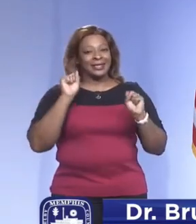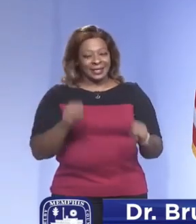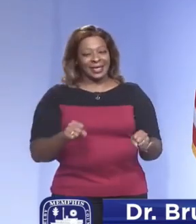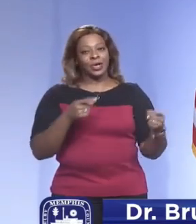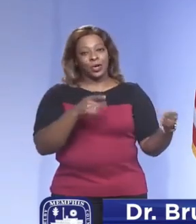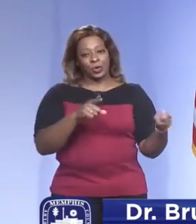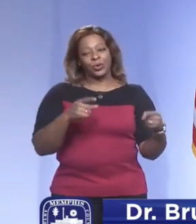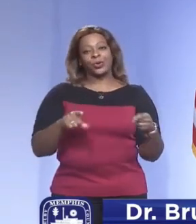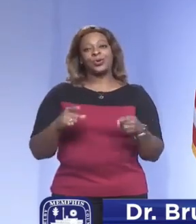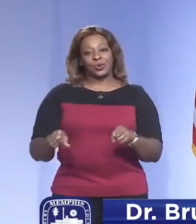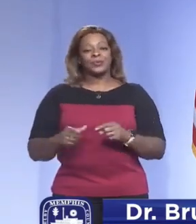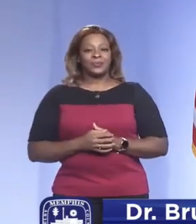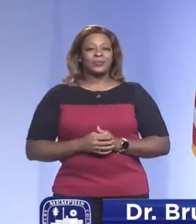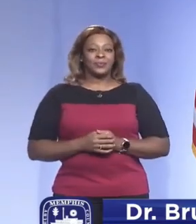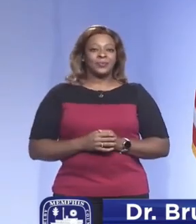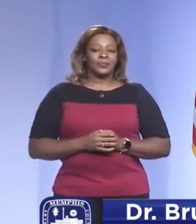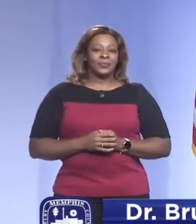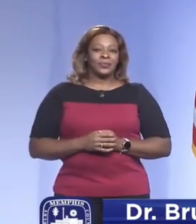occur.